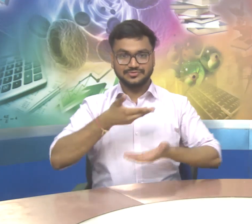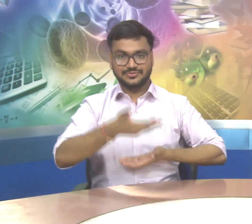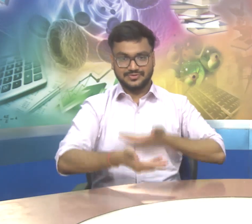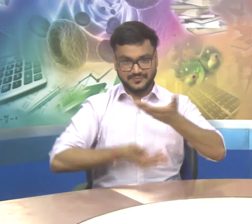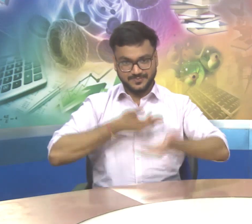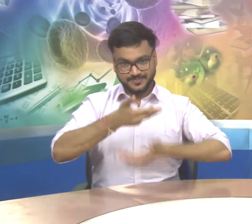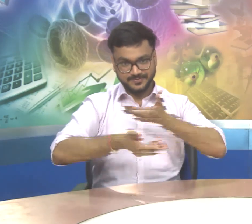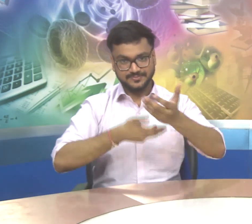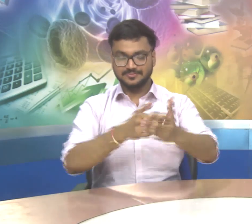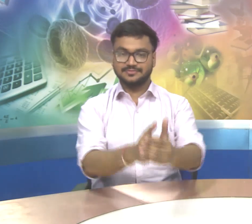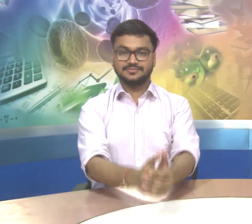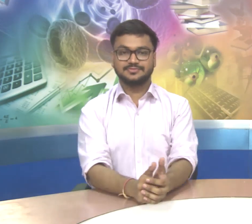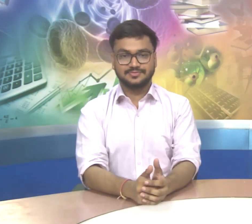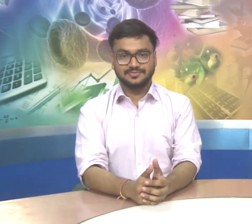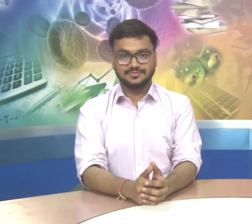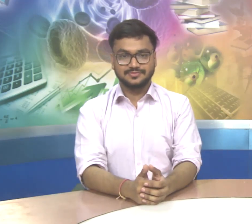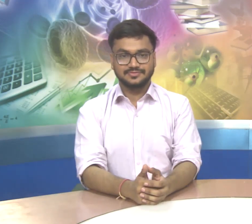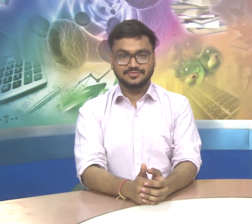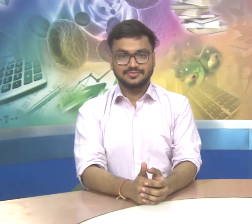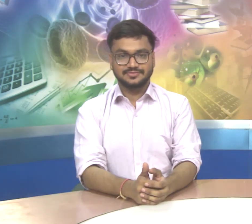Welcome back to our classes.